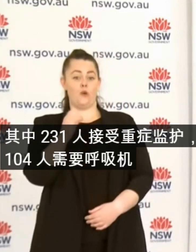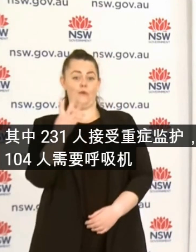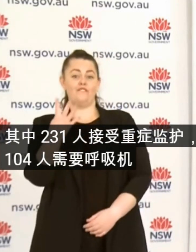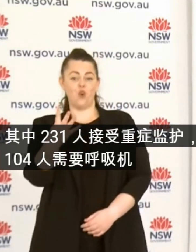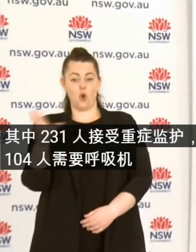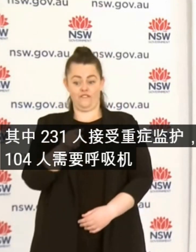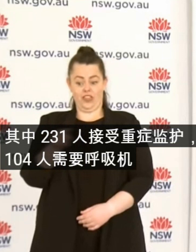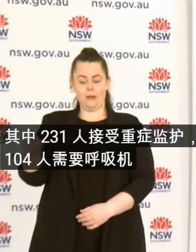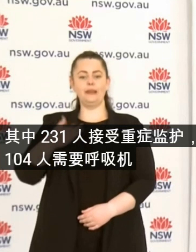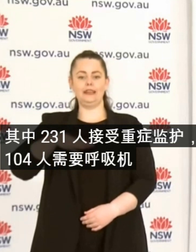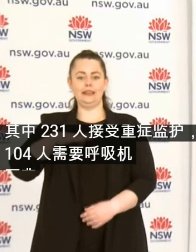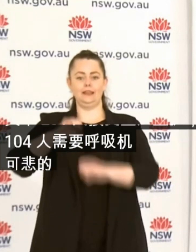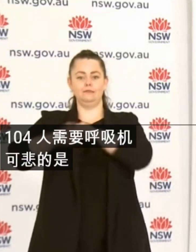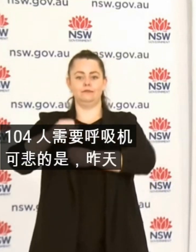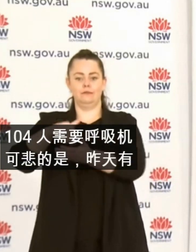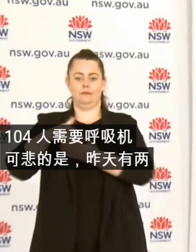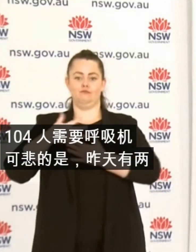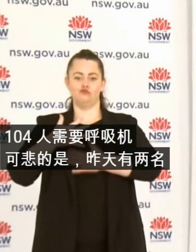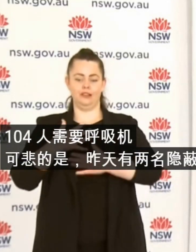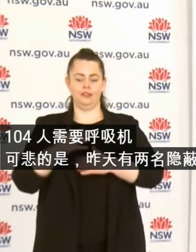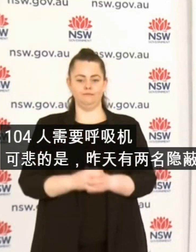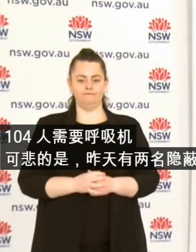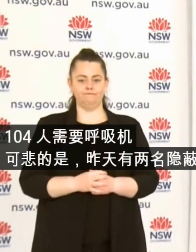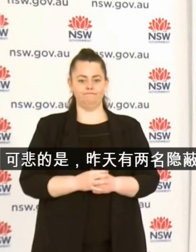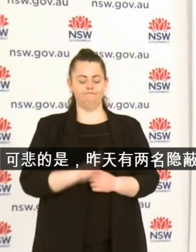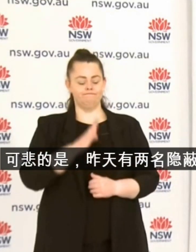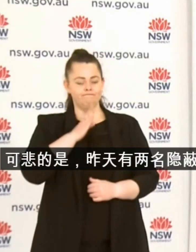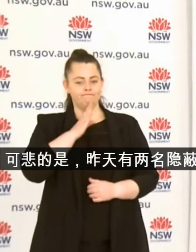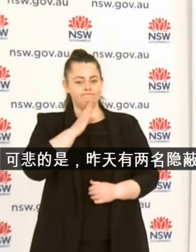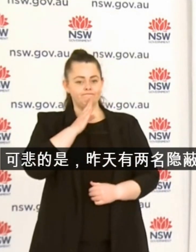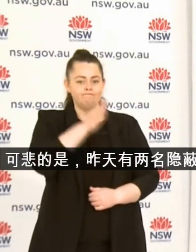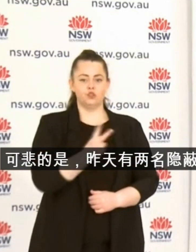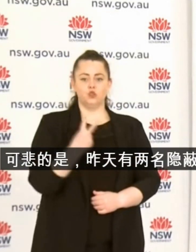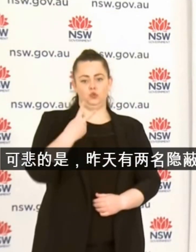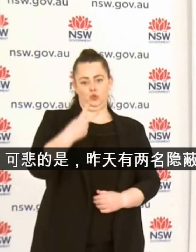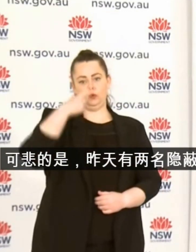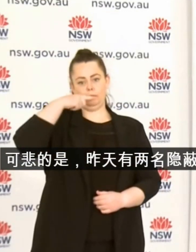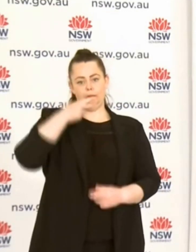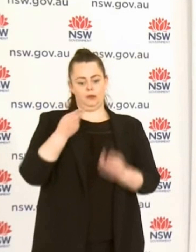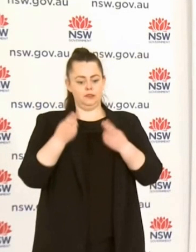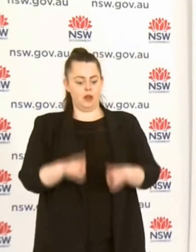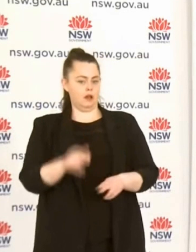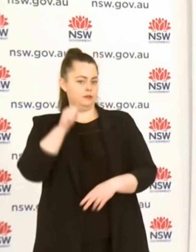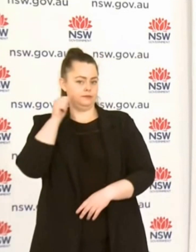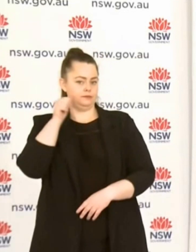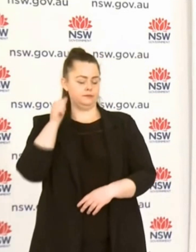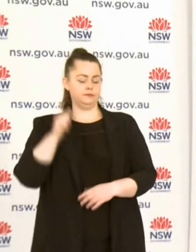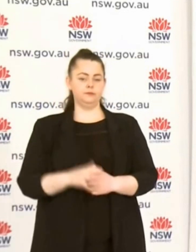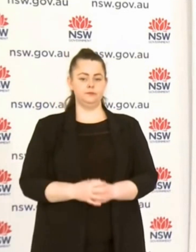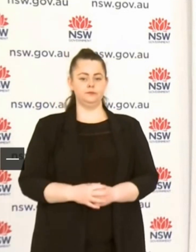ventilation. Sadly, there's been 2 deaths from people with COVID reported